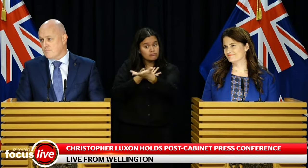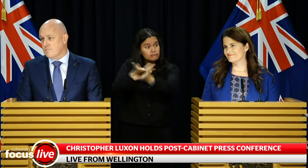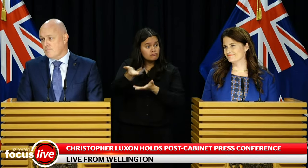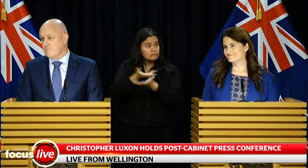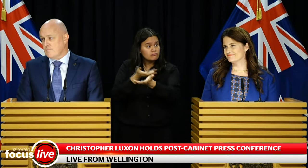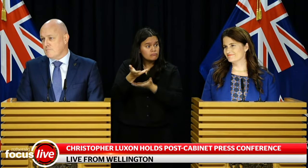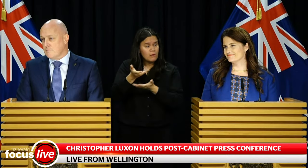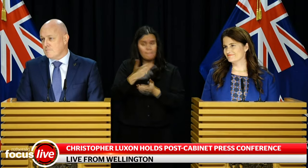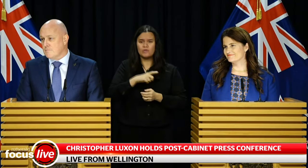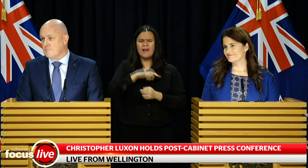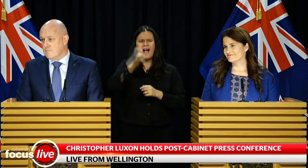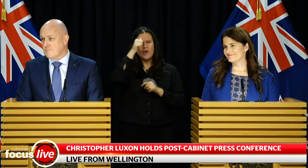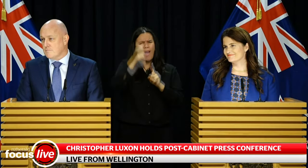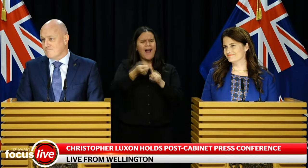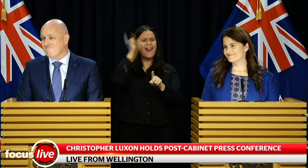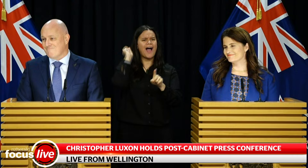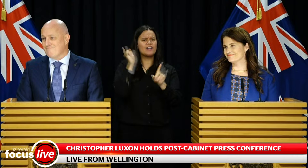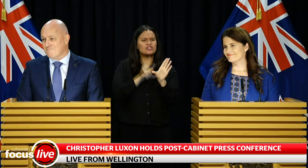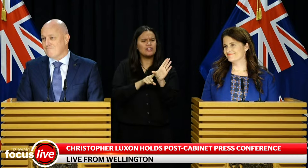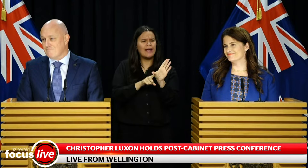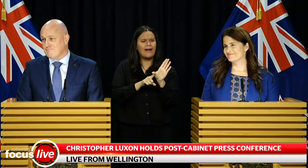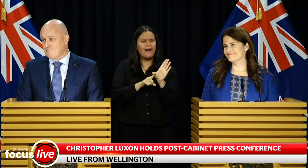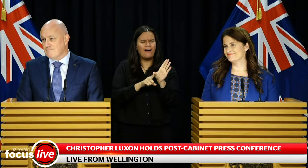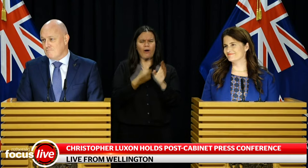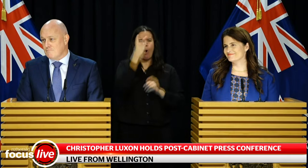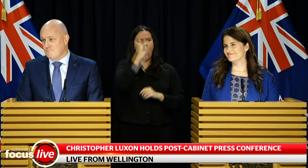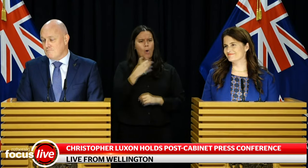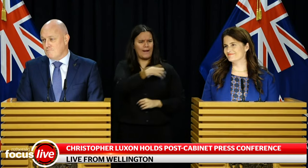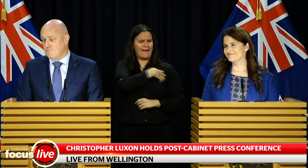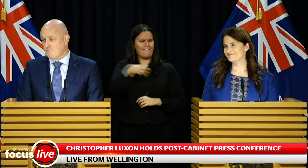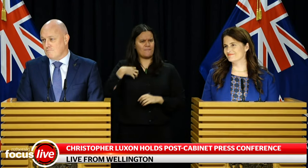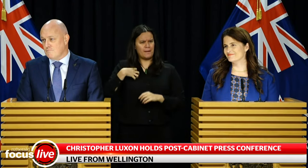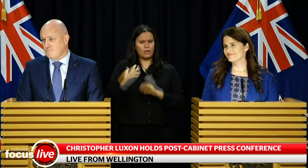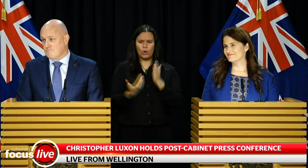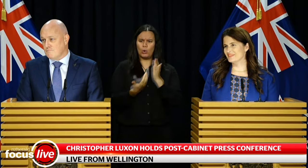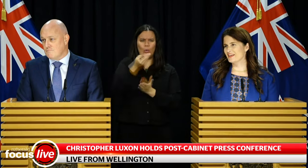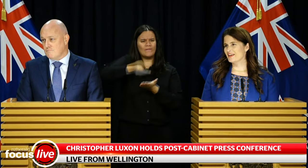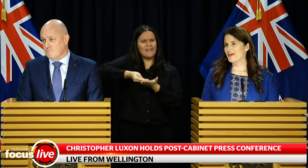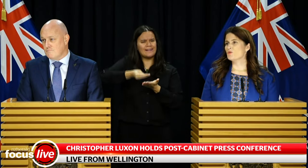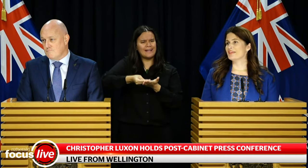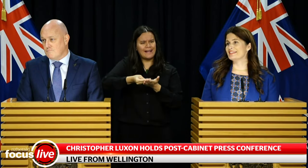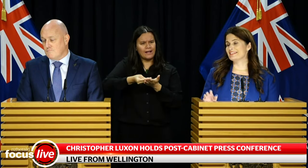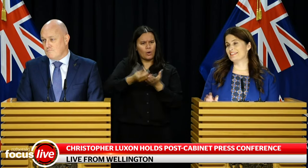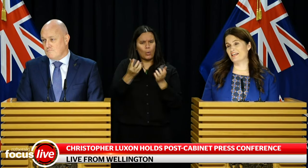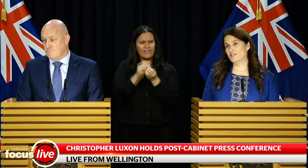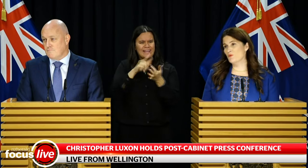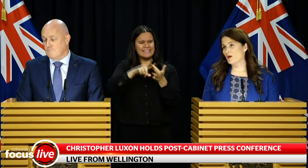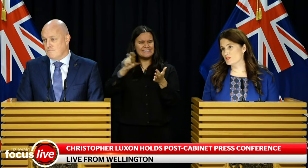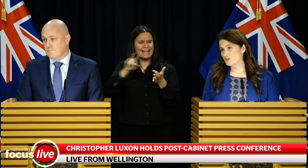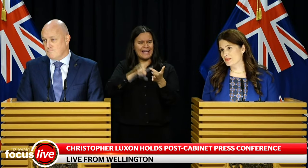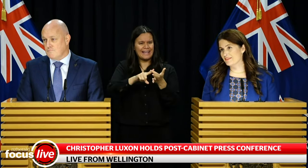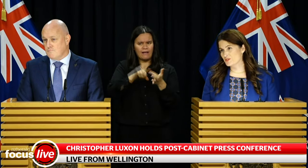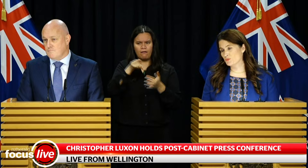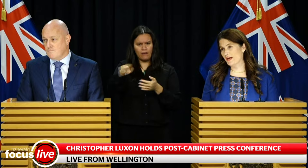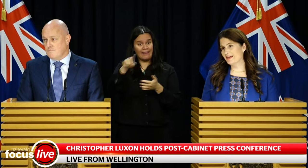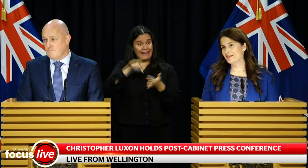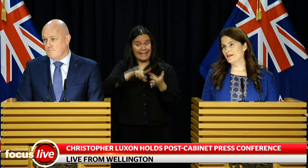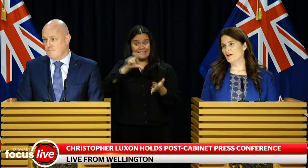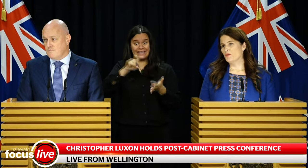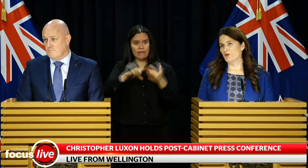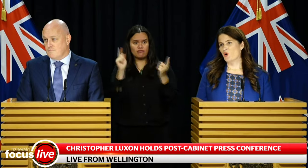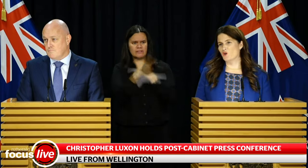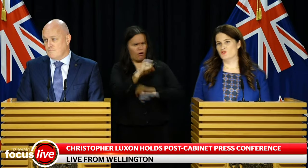were extending fees free, didn't consult the sector. There were unintended consequences there. Can you detail what? That's exactly why we're doing it this